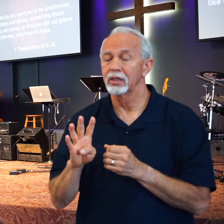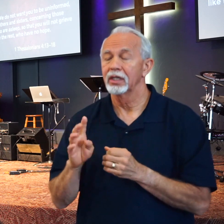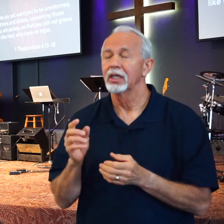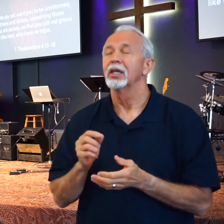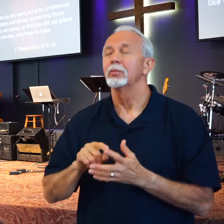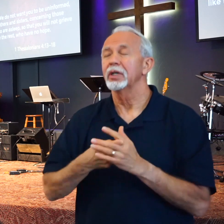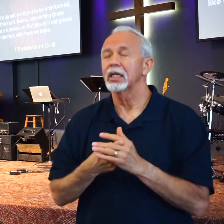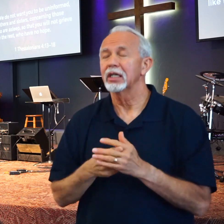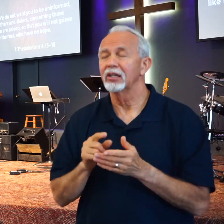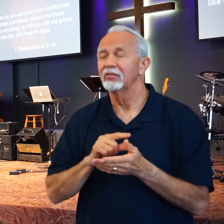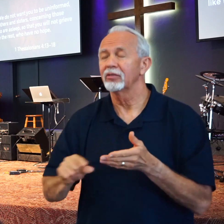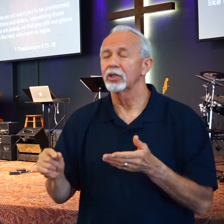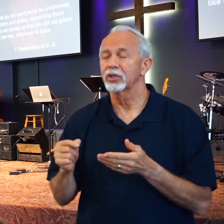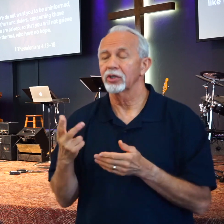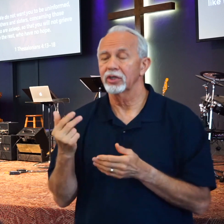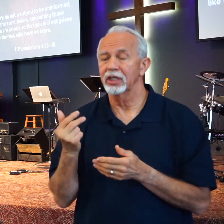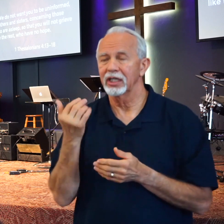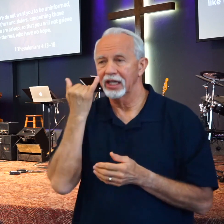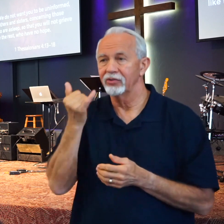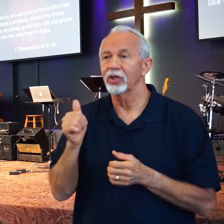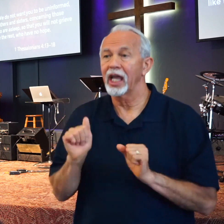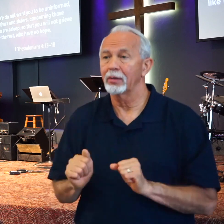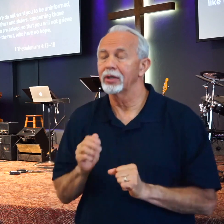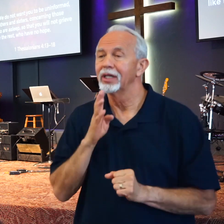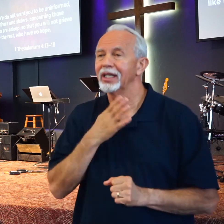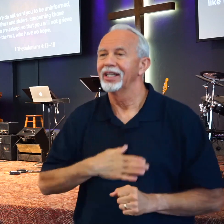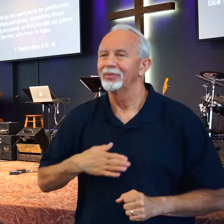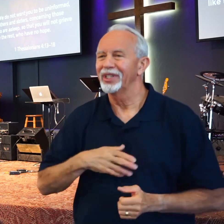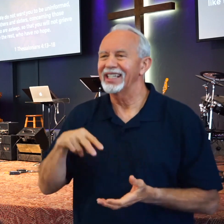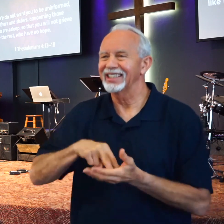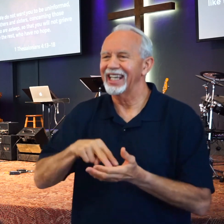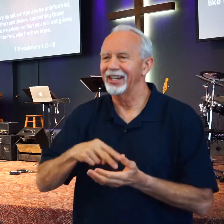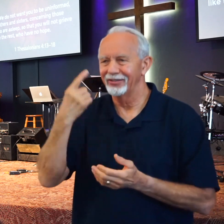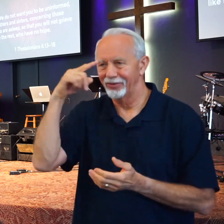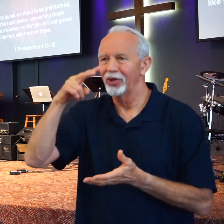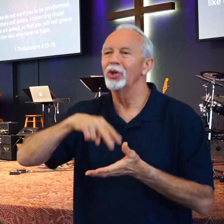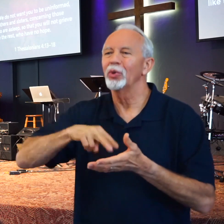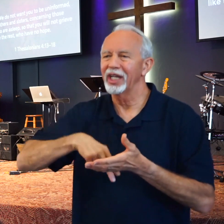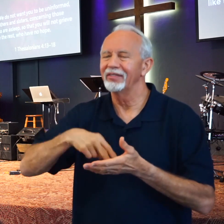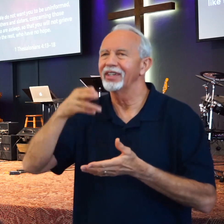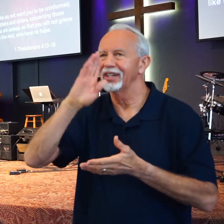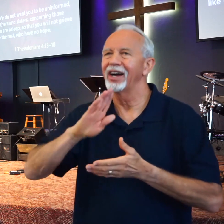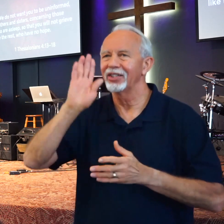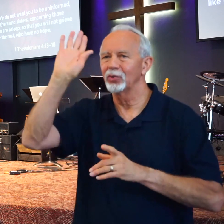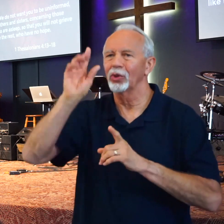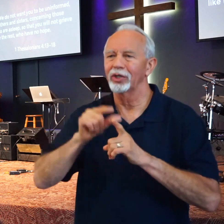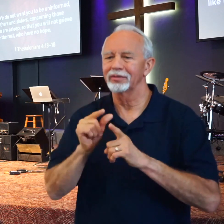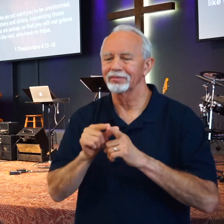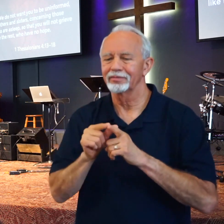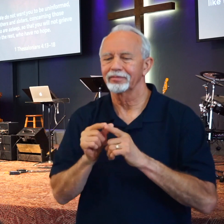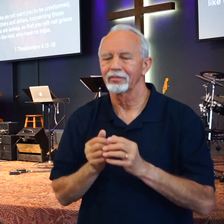13. If you're able to, please stand for the reading of God's word.